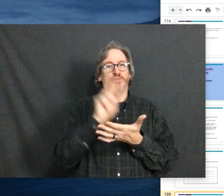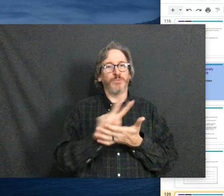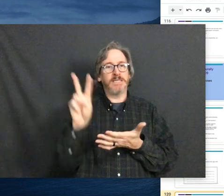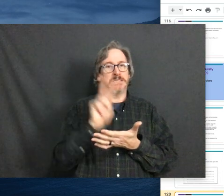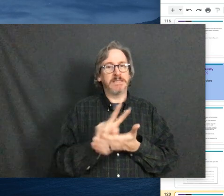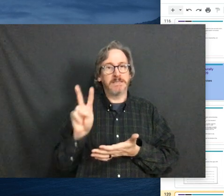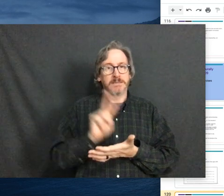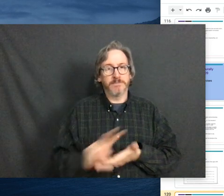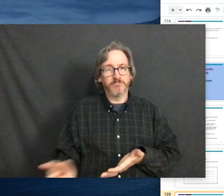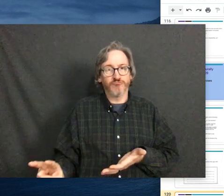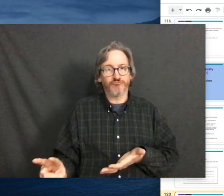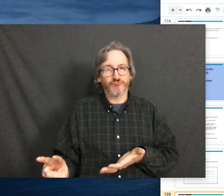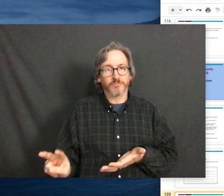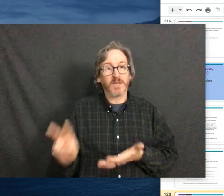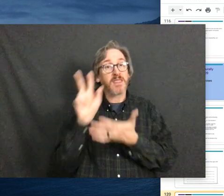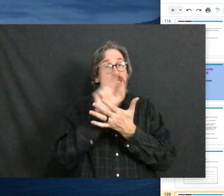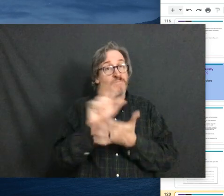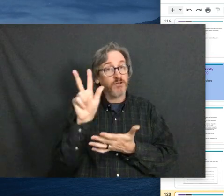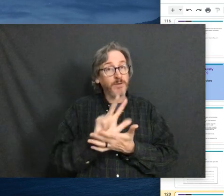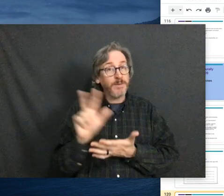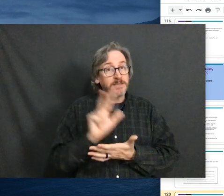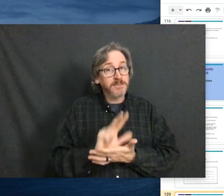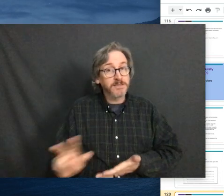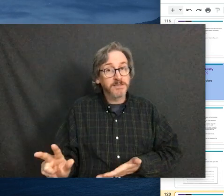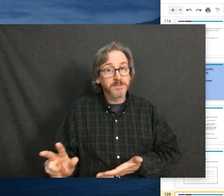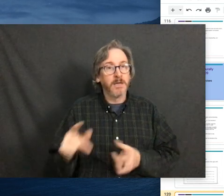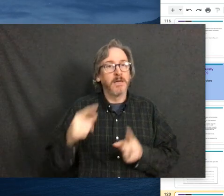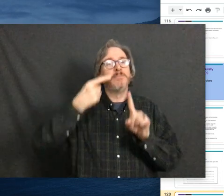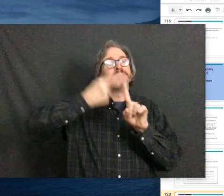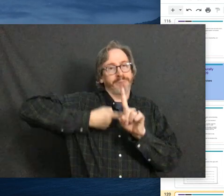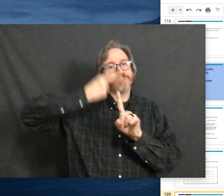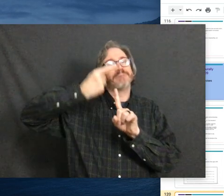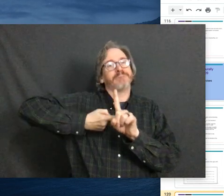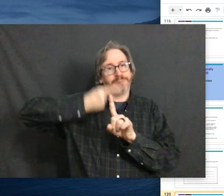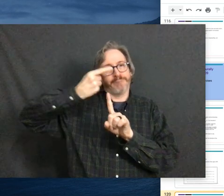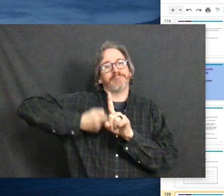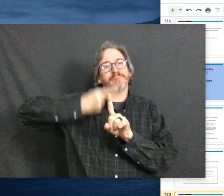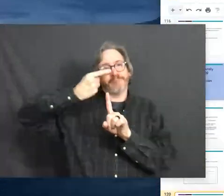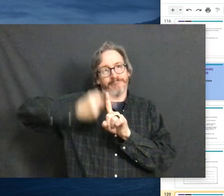Every 2 weeks, every 3 weeks.